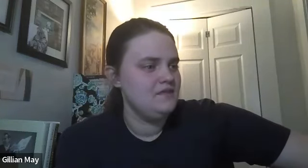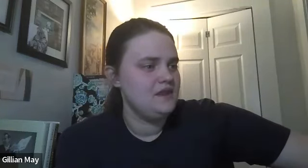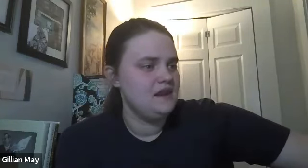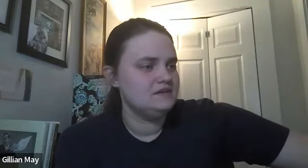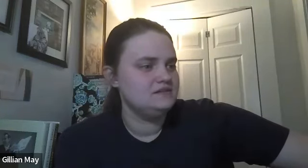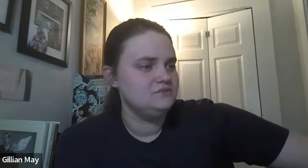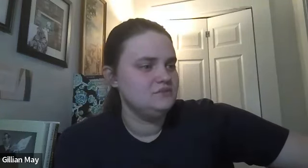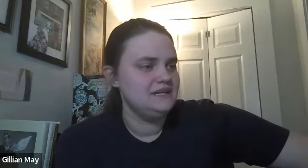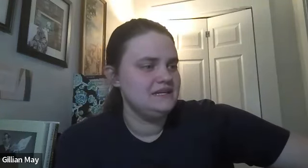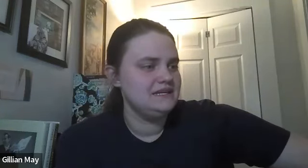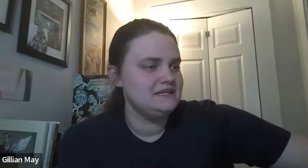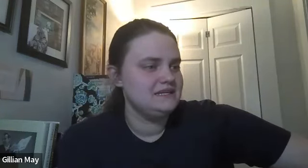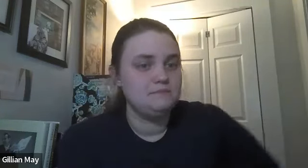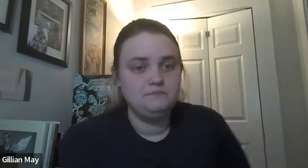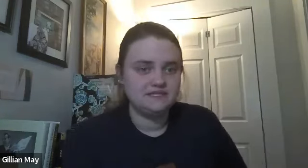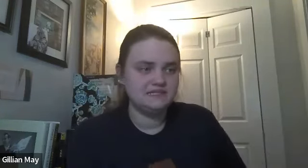The next one is busy.